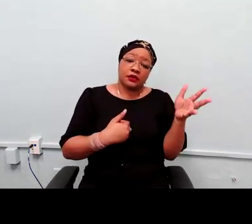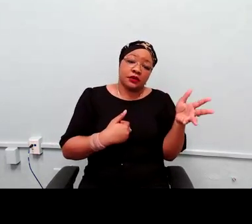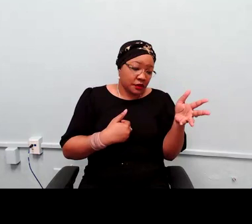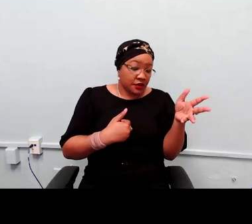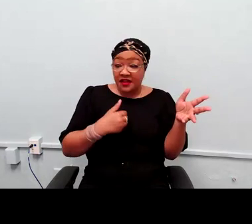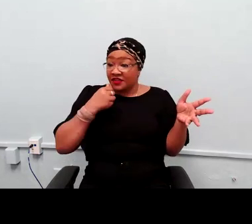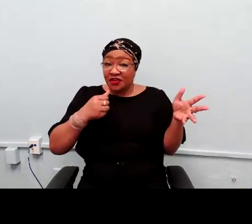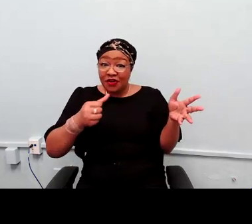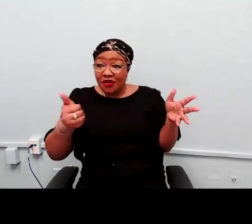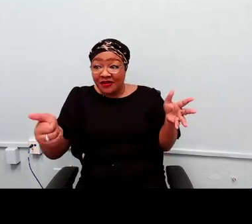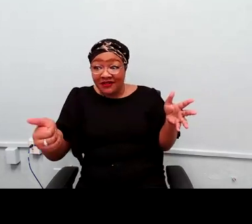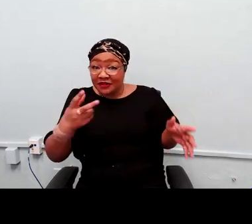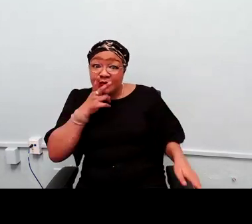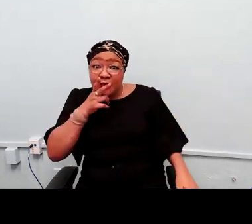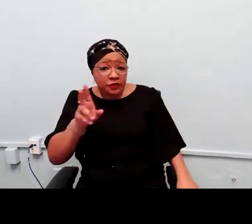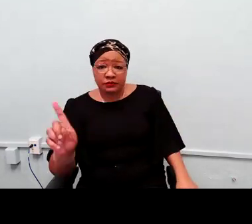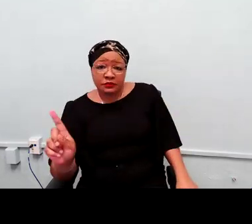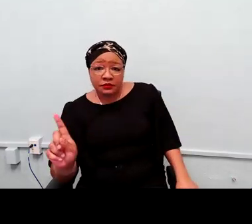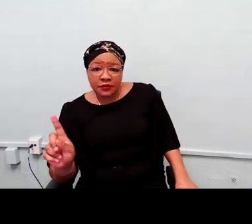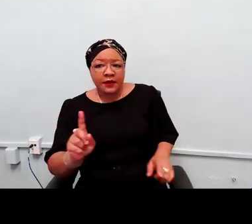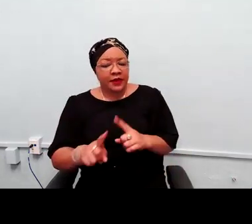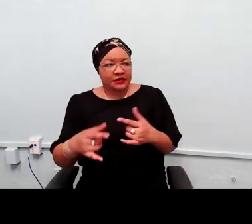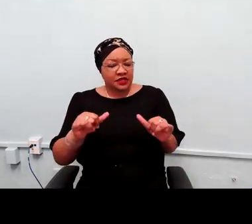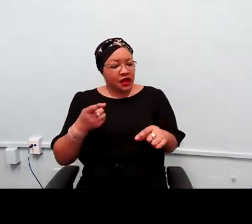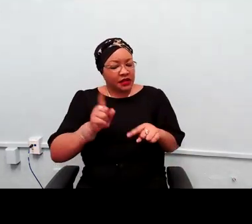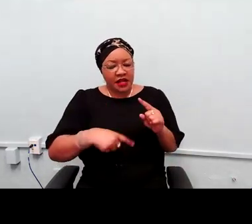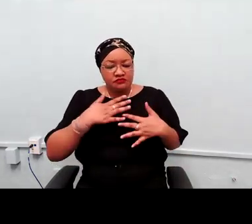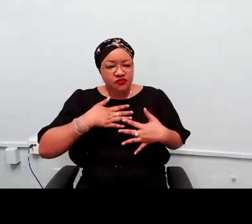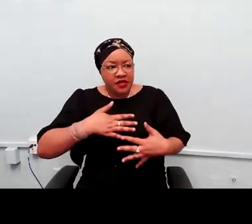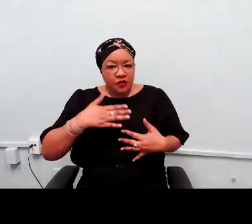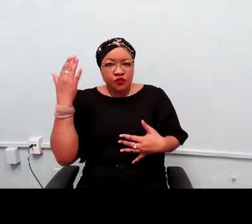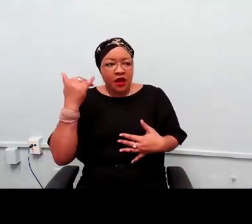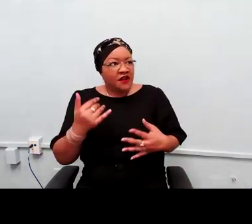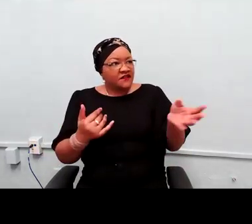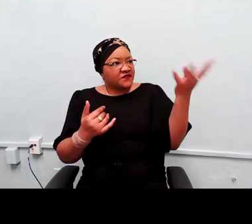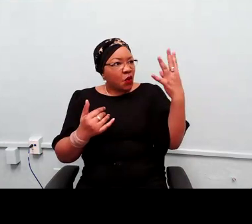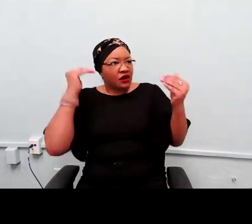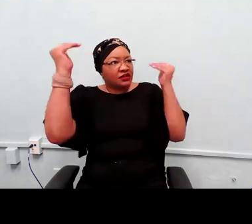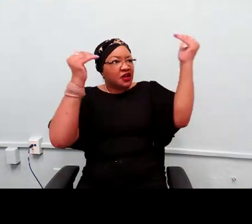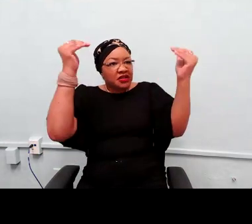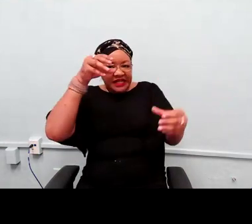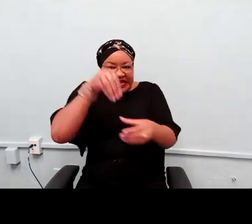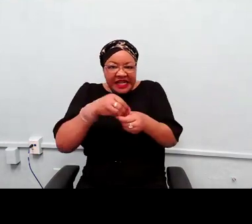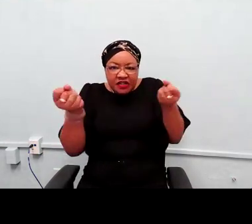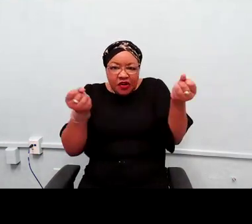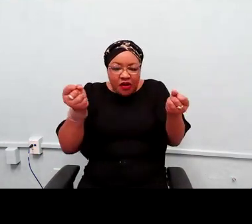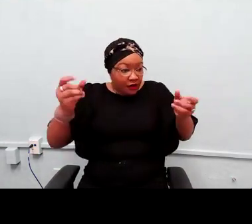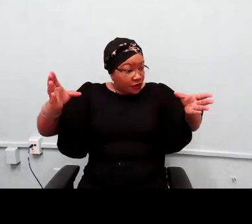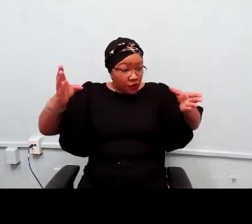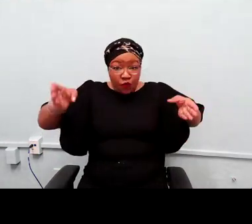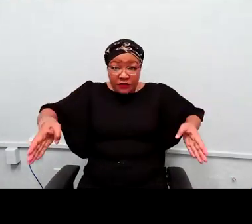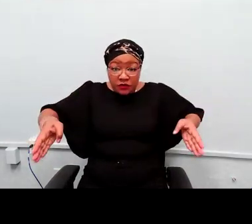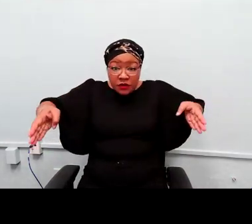she cannot breathe, surrounded. 4 adults, 1 child in a car, windows up, breaking down,